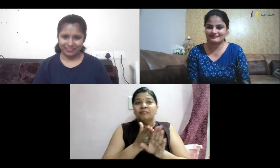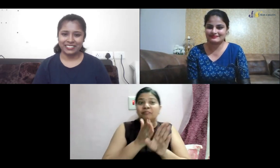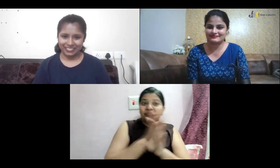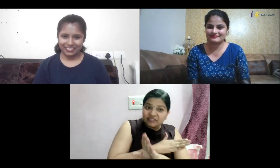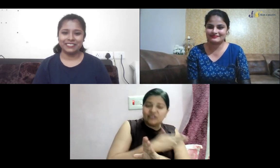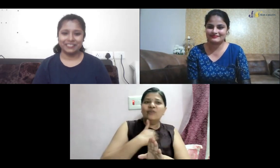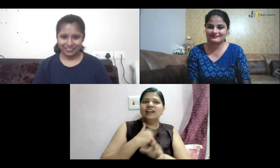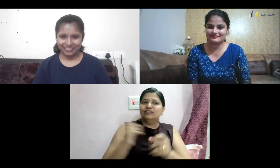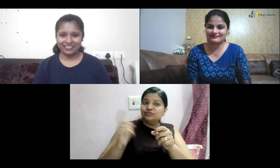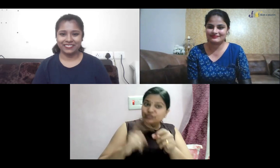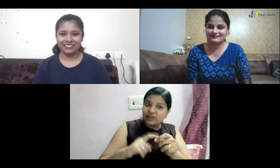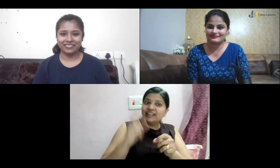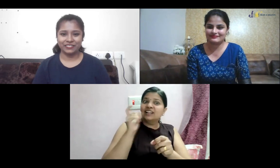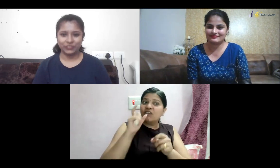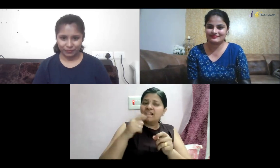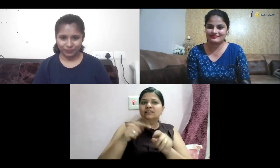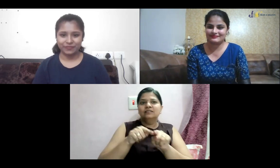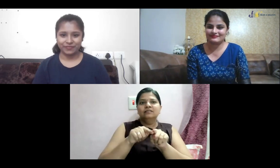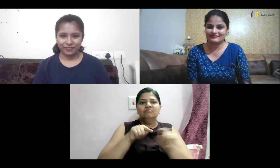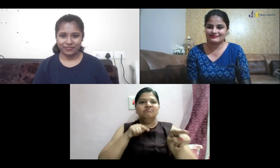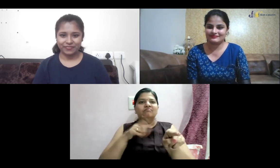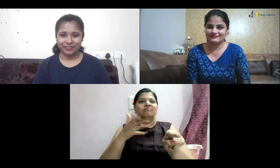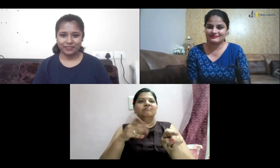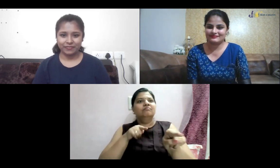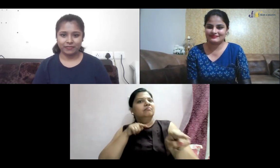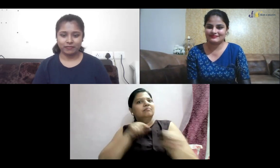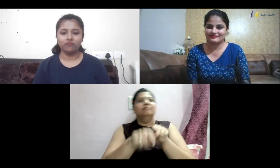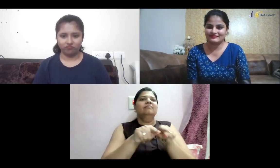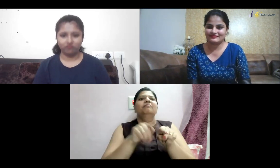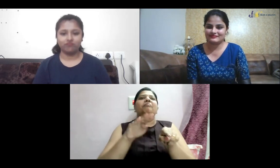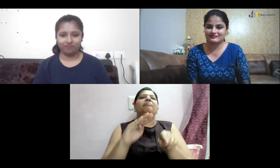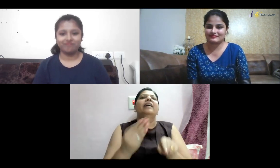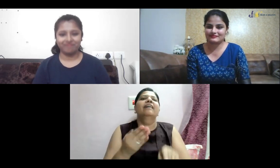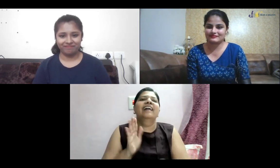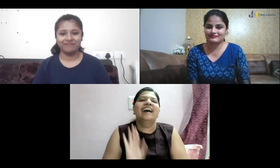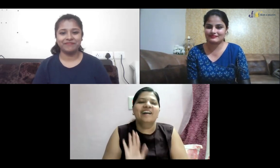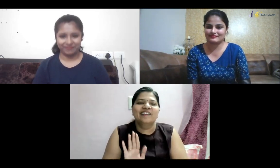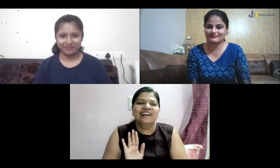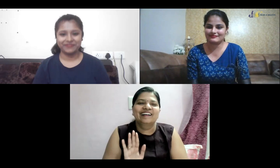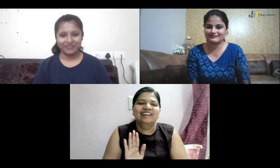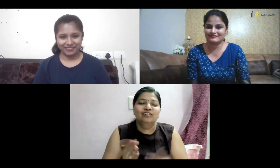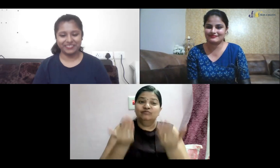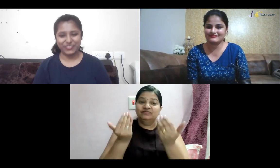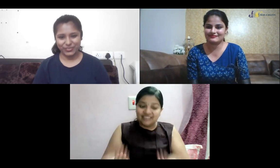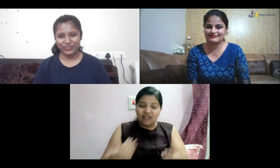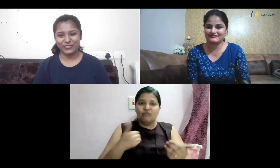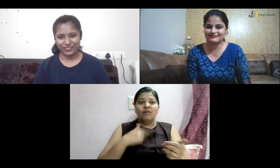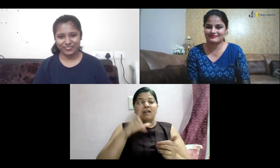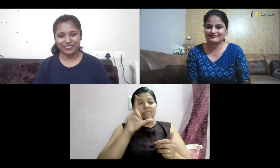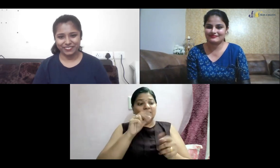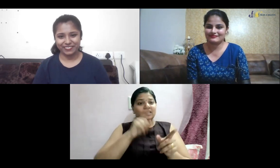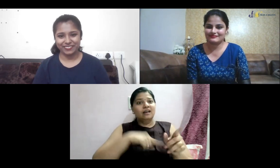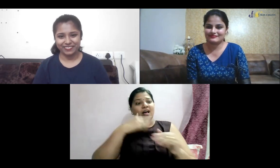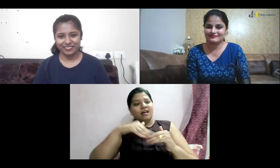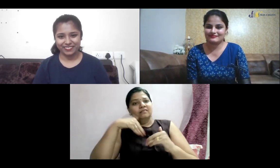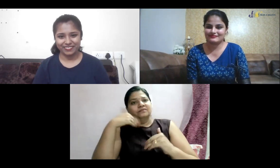MA, I joined the MA before that time, maybe I would be